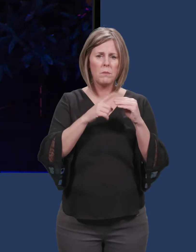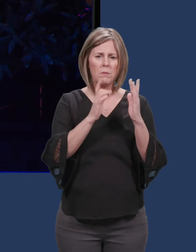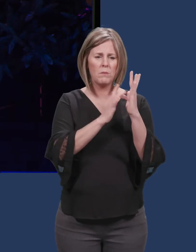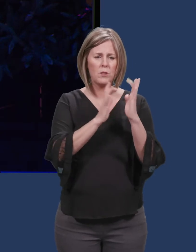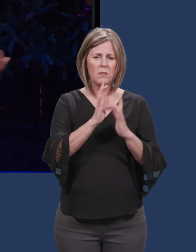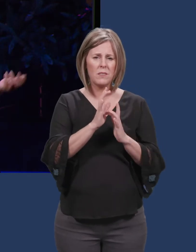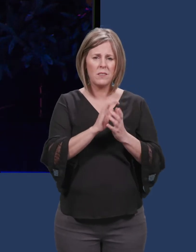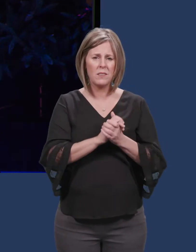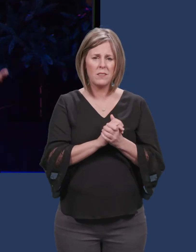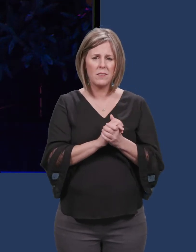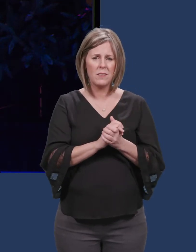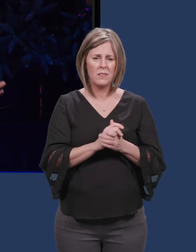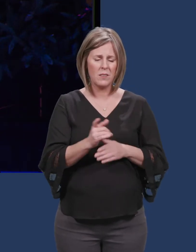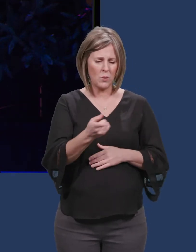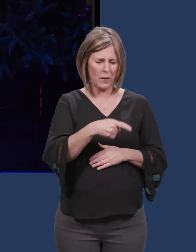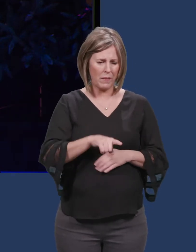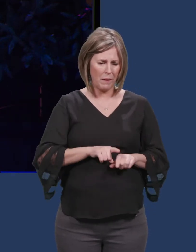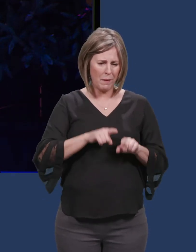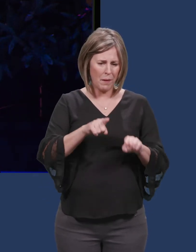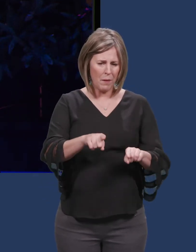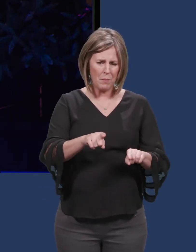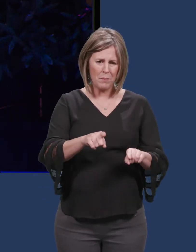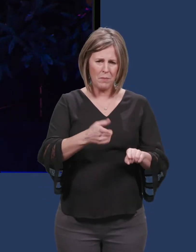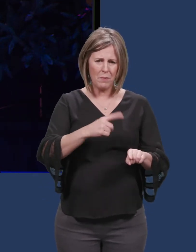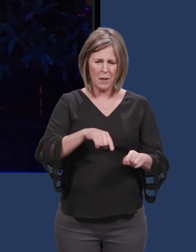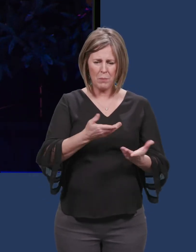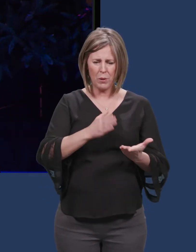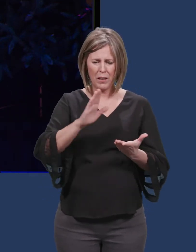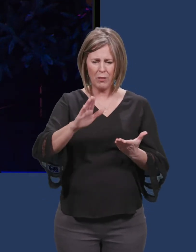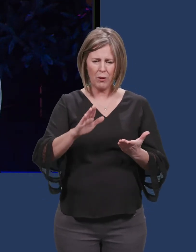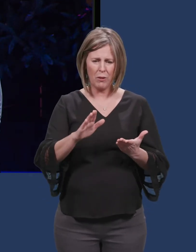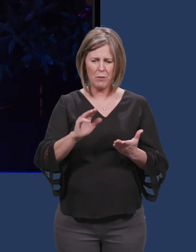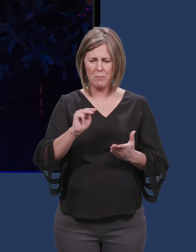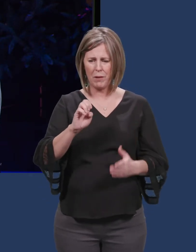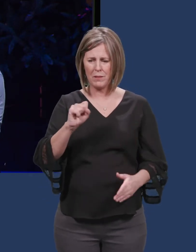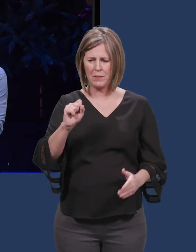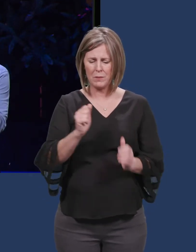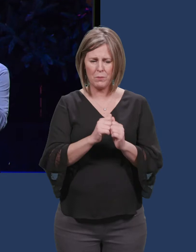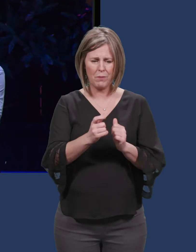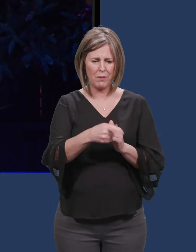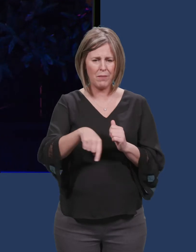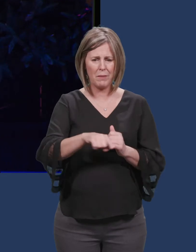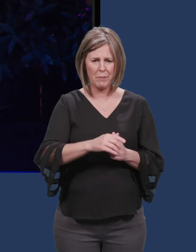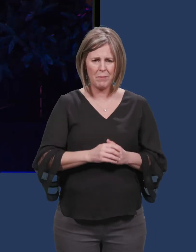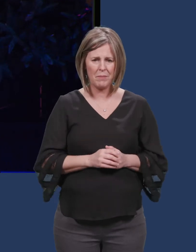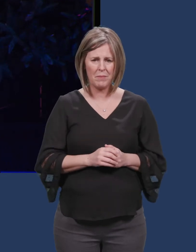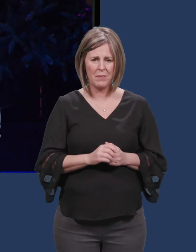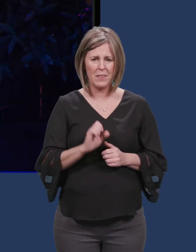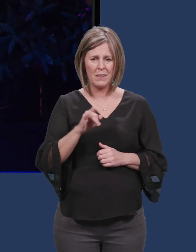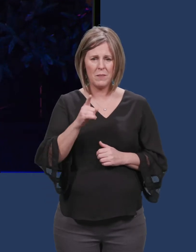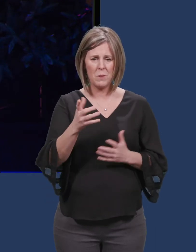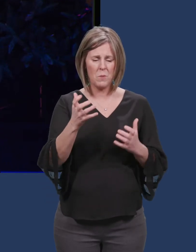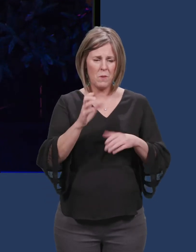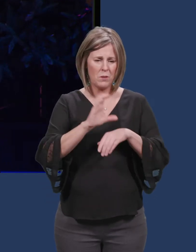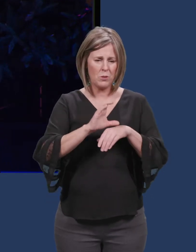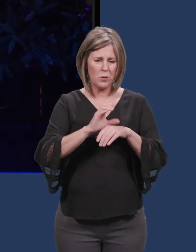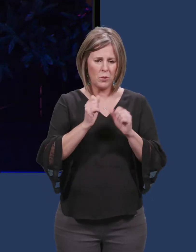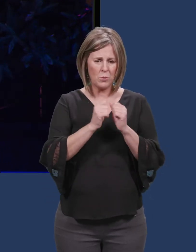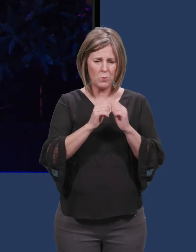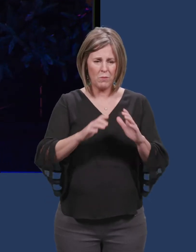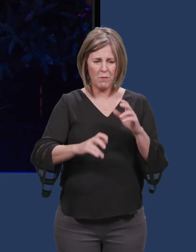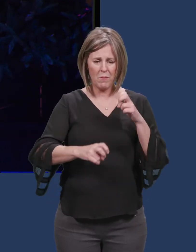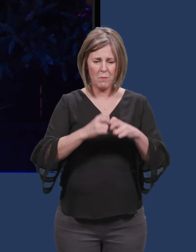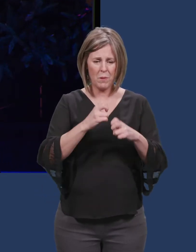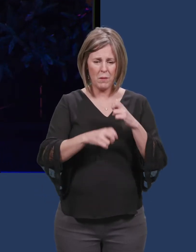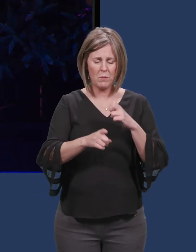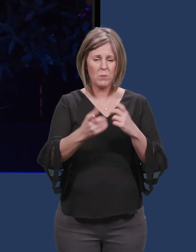they come, they bring all their messiness with them. If you want a pure church, if you want a church without a lot of problems, then what you do is you